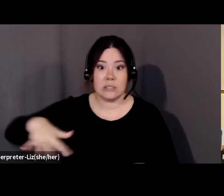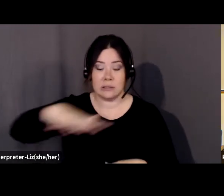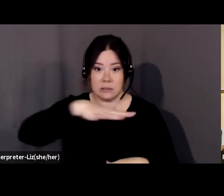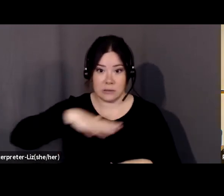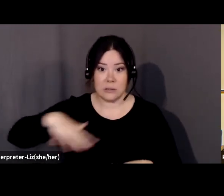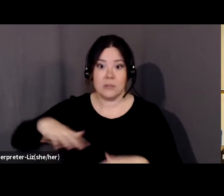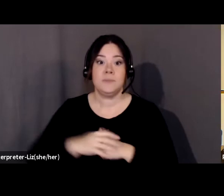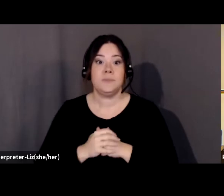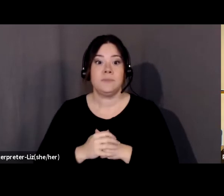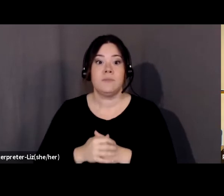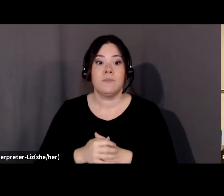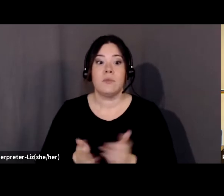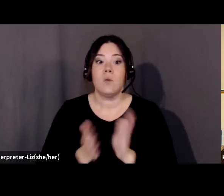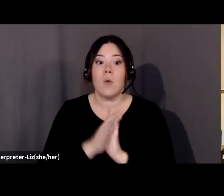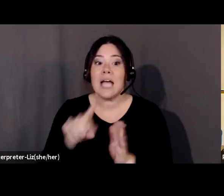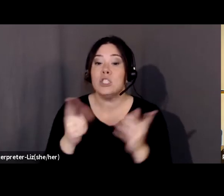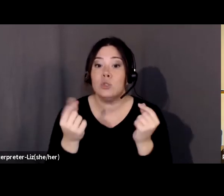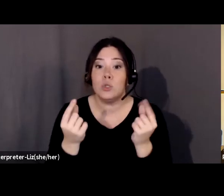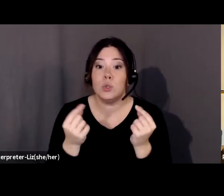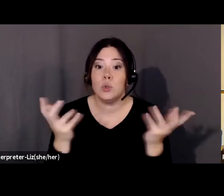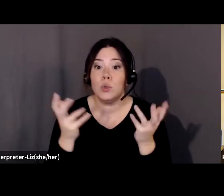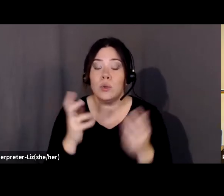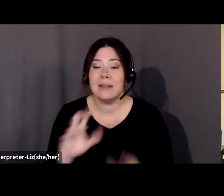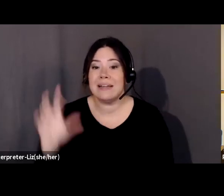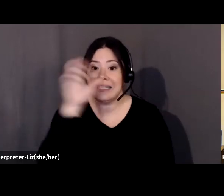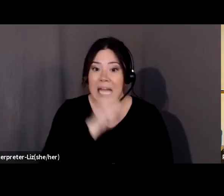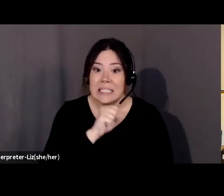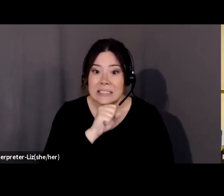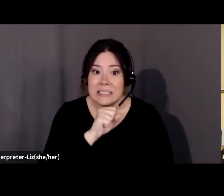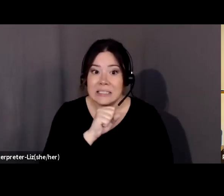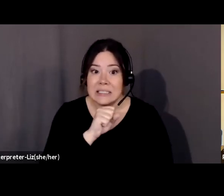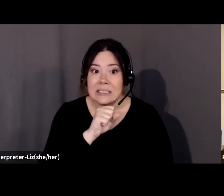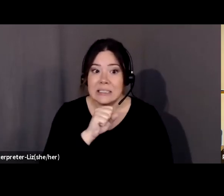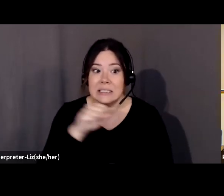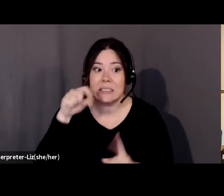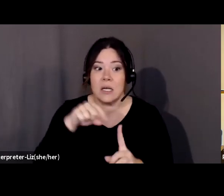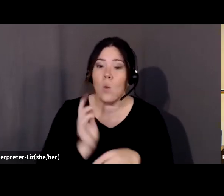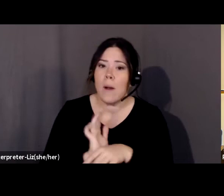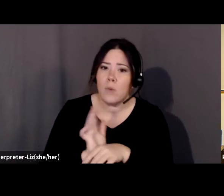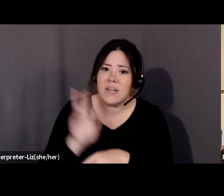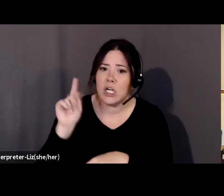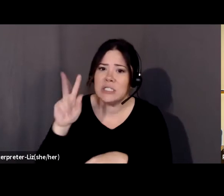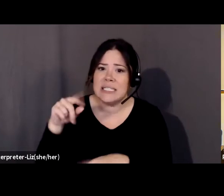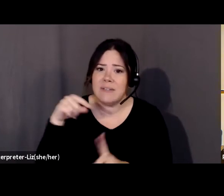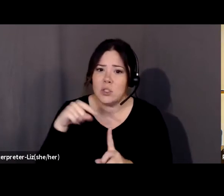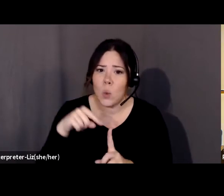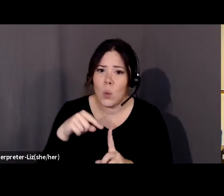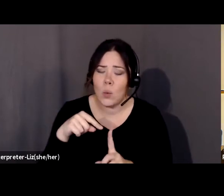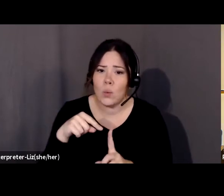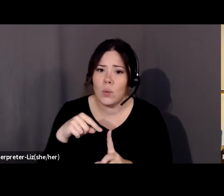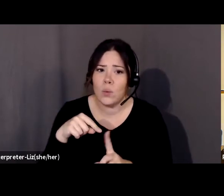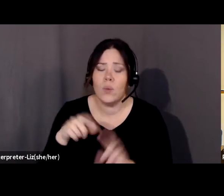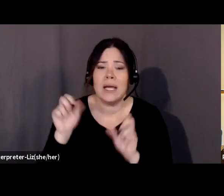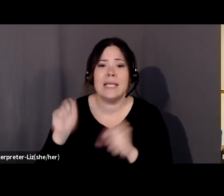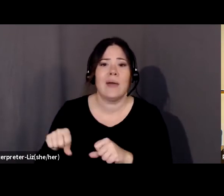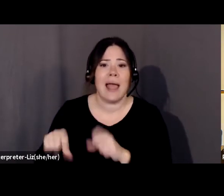we are going to ask you to do is to guess what movie or TV show this is, and then you can drop